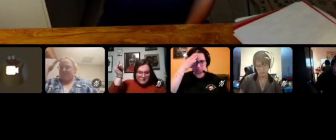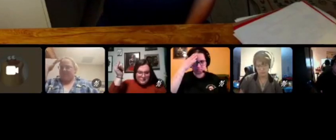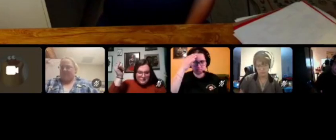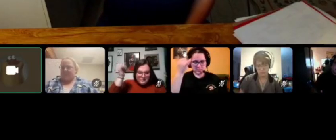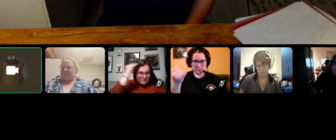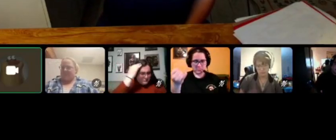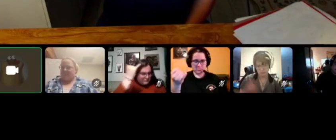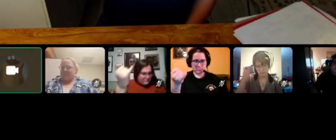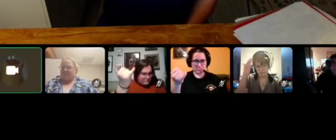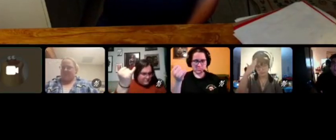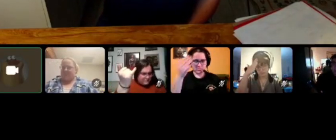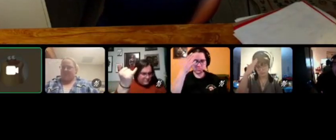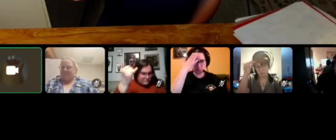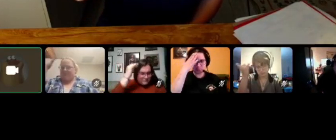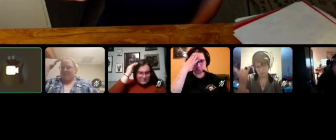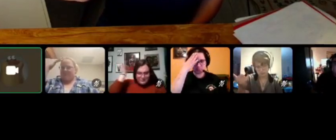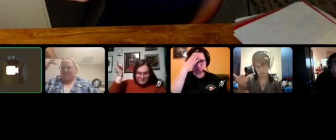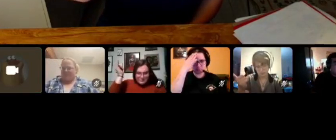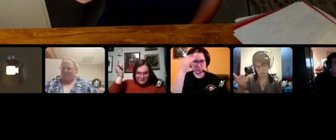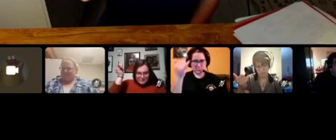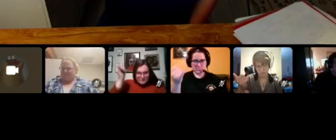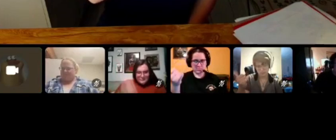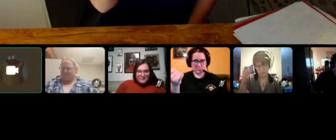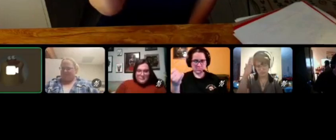you're starting going out.